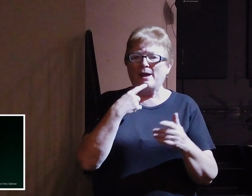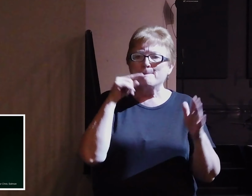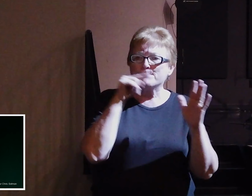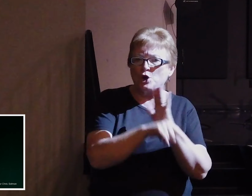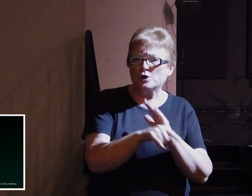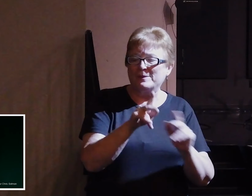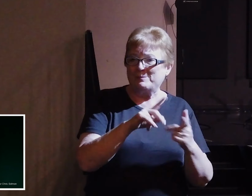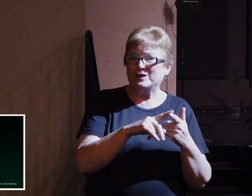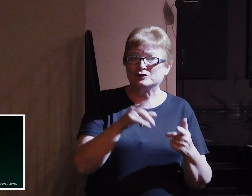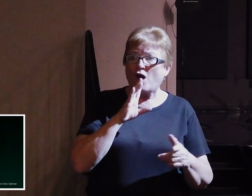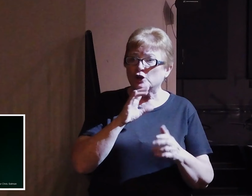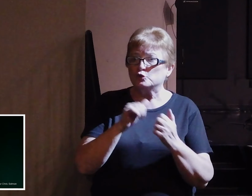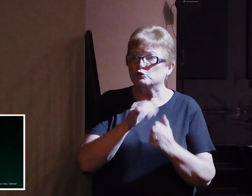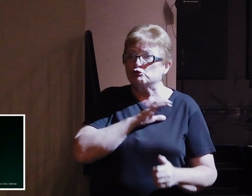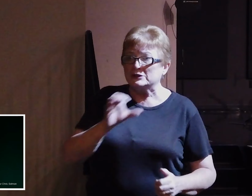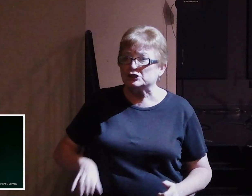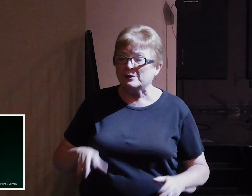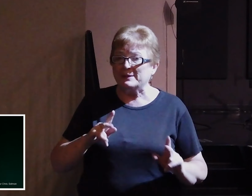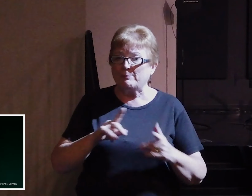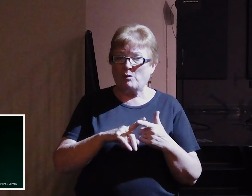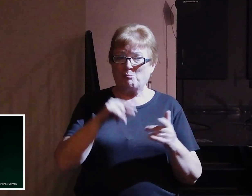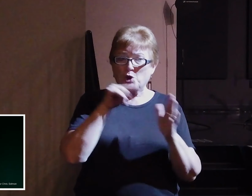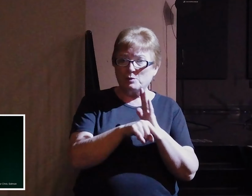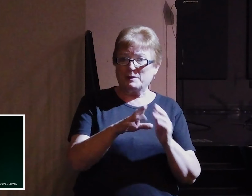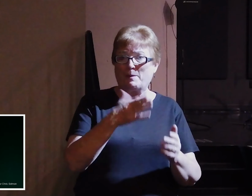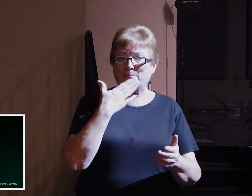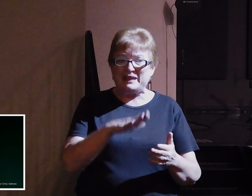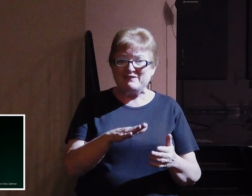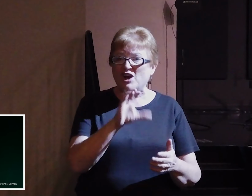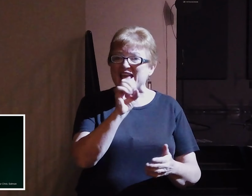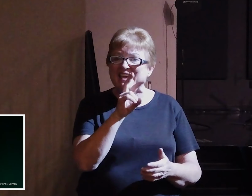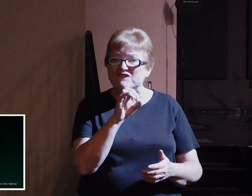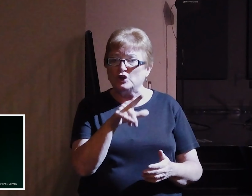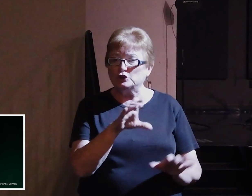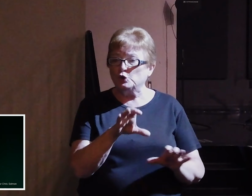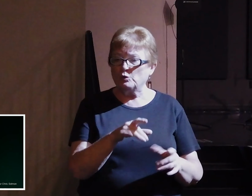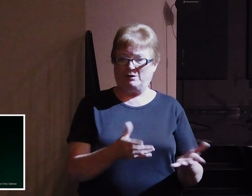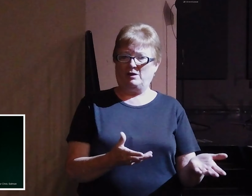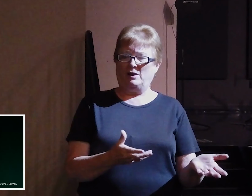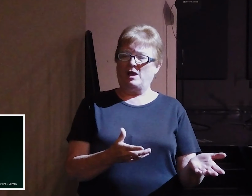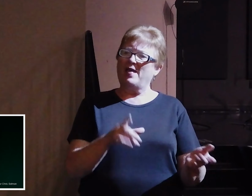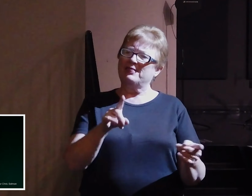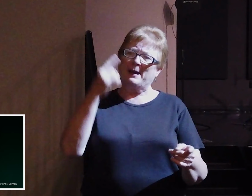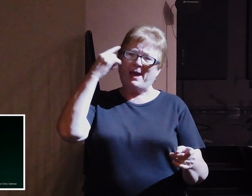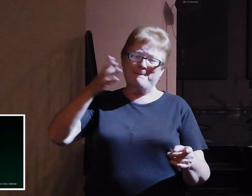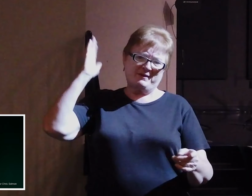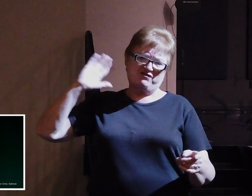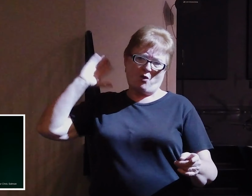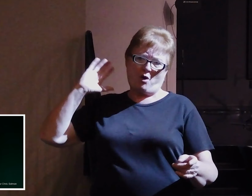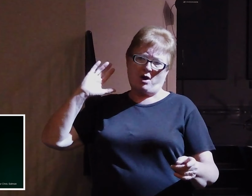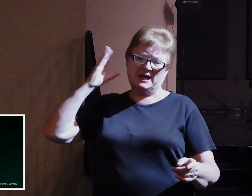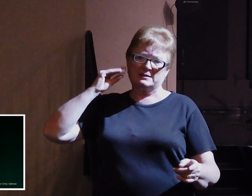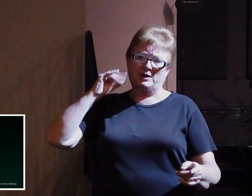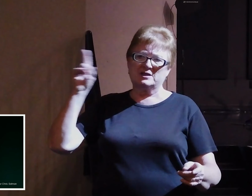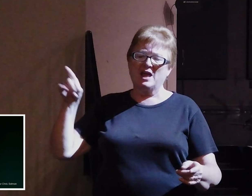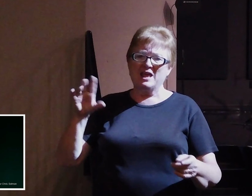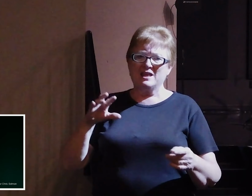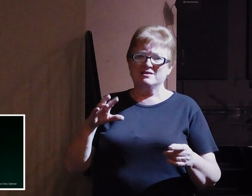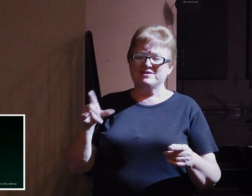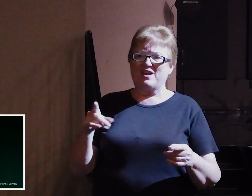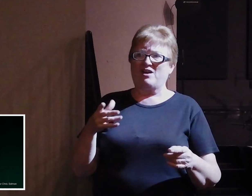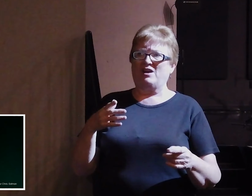talking to Christian people. But think back to what the people are experiencing. So they're experiencing unjust treatment.